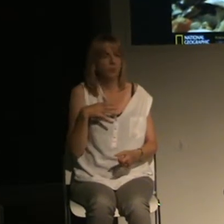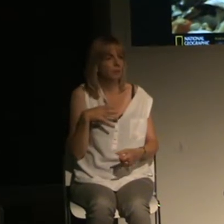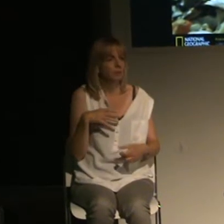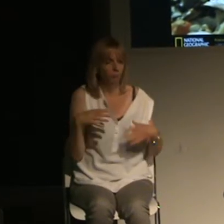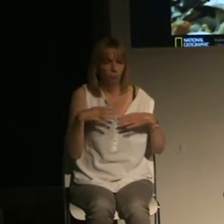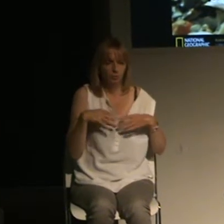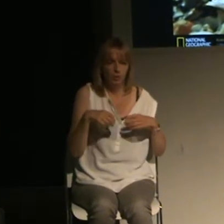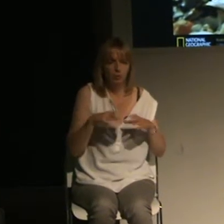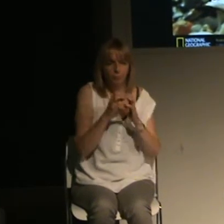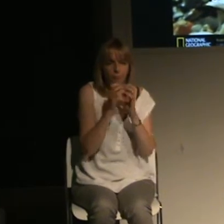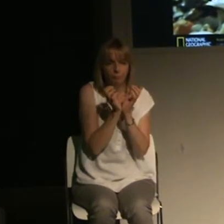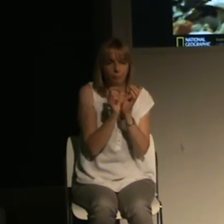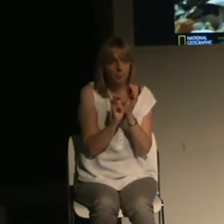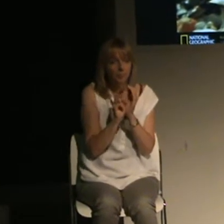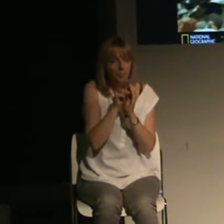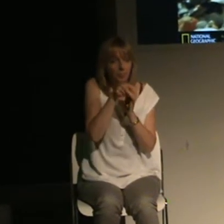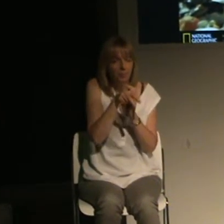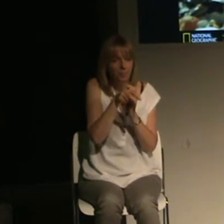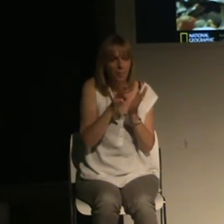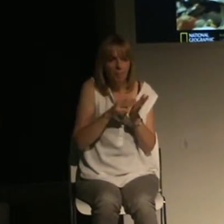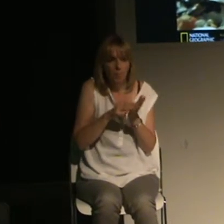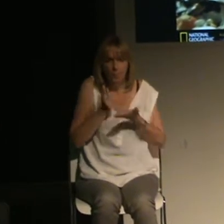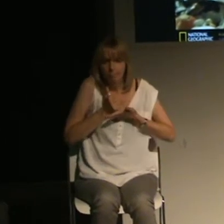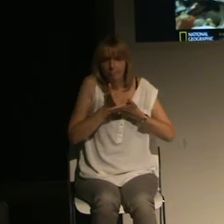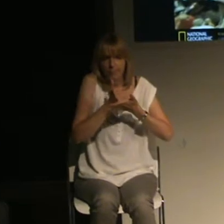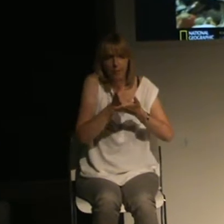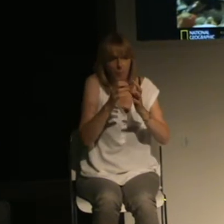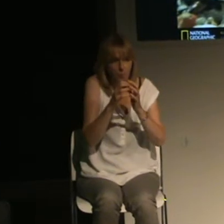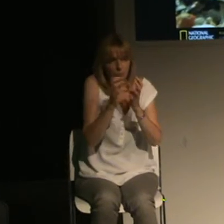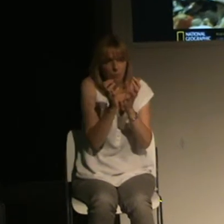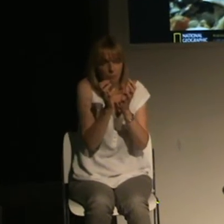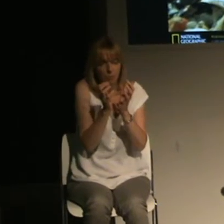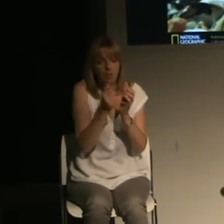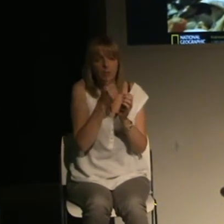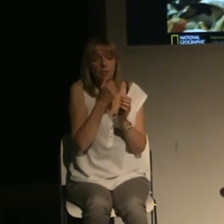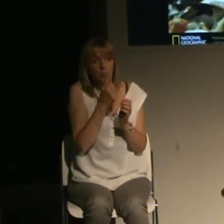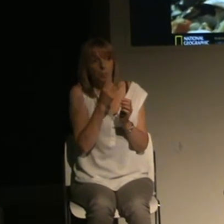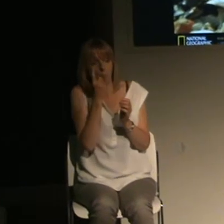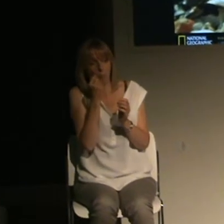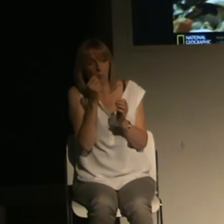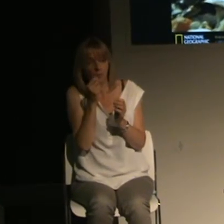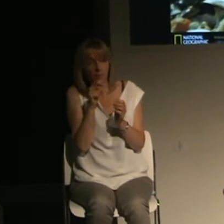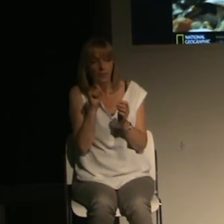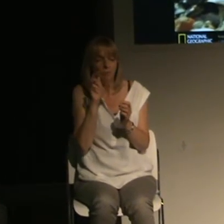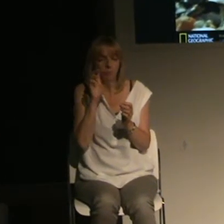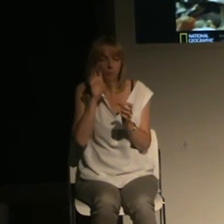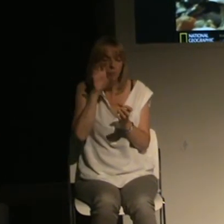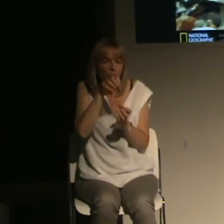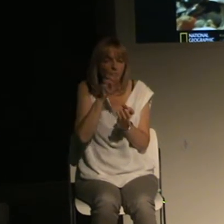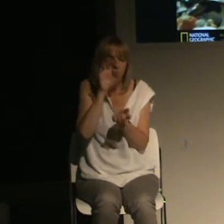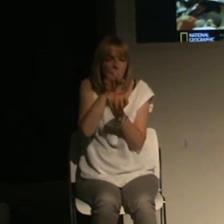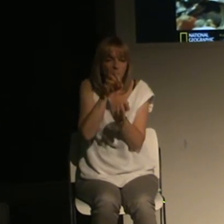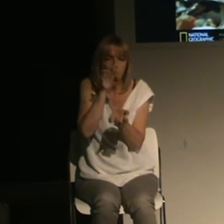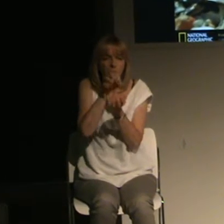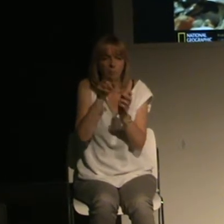she'll dig them out of the nest and help them to hatch by cracking the shell with her teeth. And even when